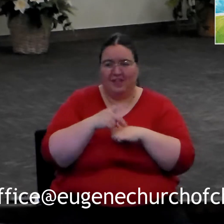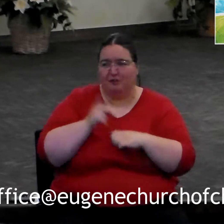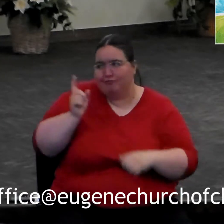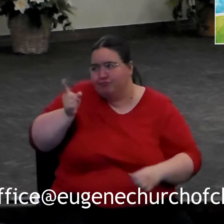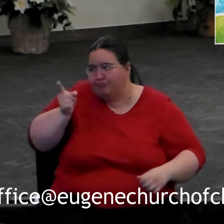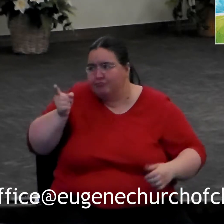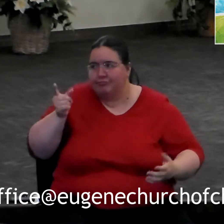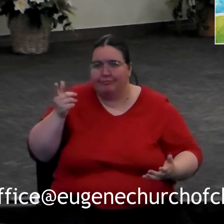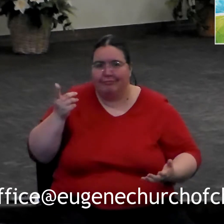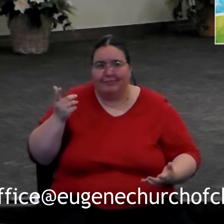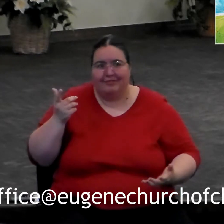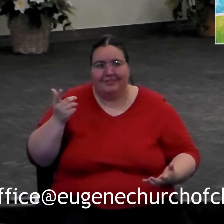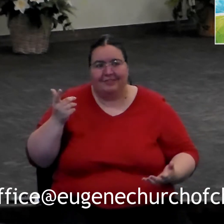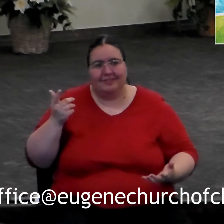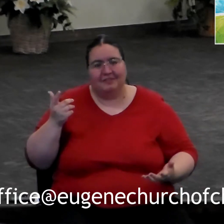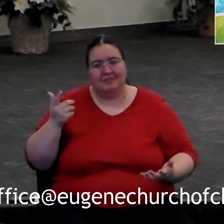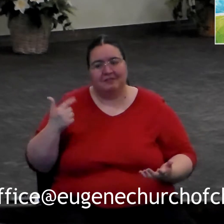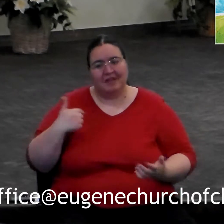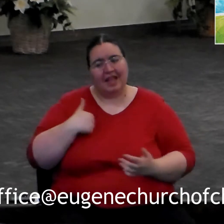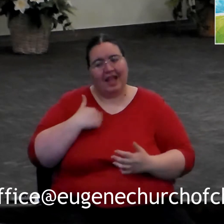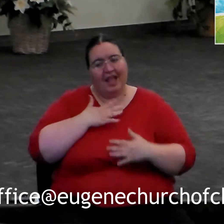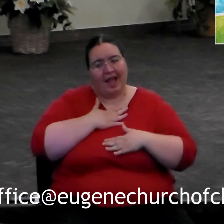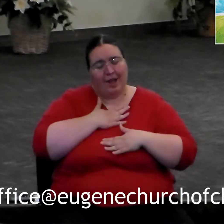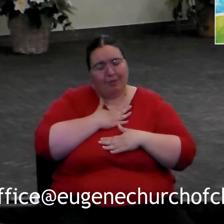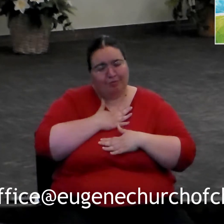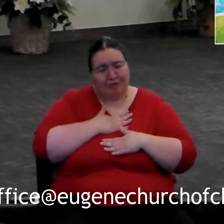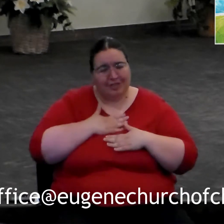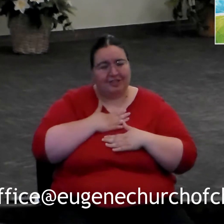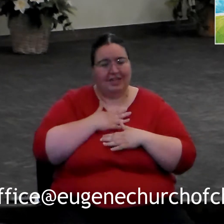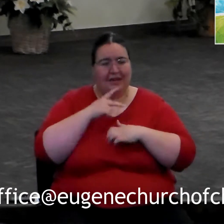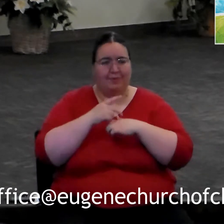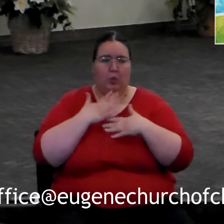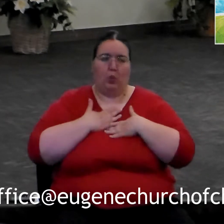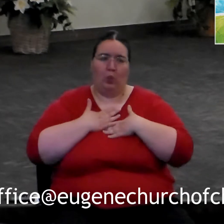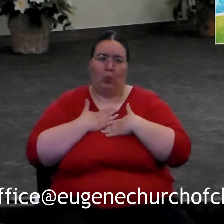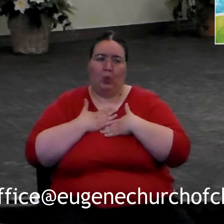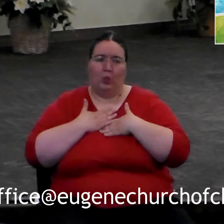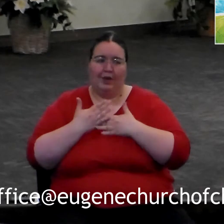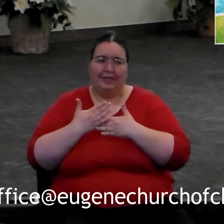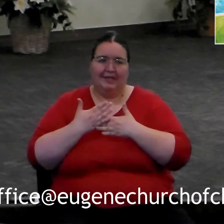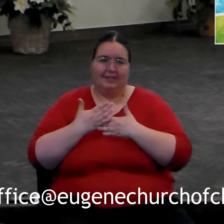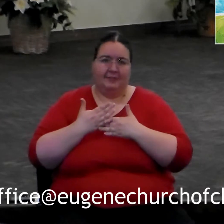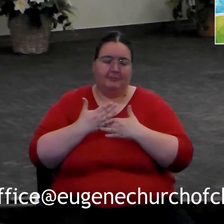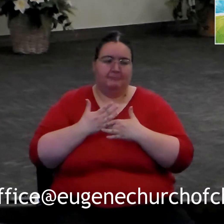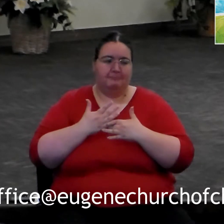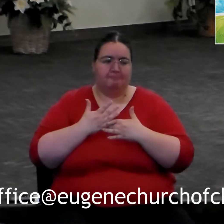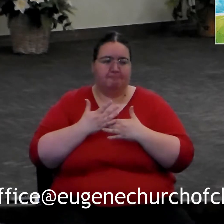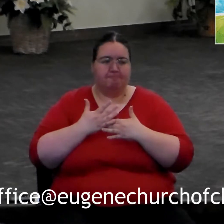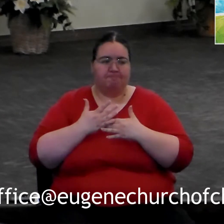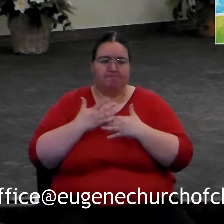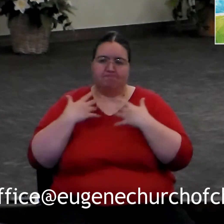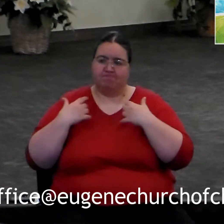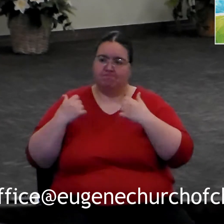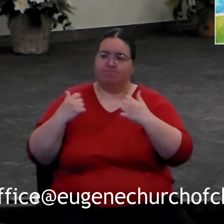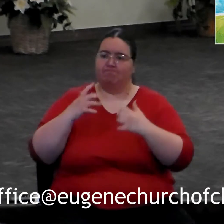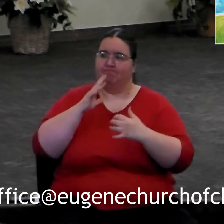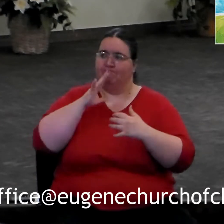And I appreciate he's willing to say what the others are thinking, and at the same time, I wonder how many times the things that we think may come